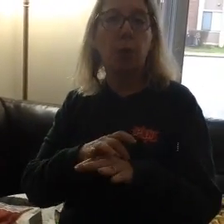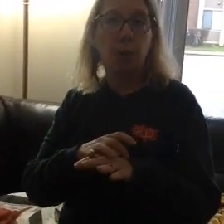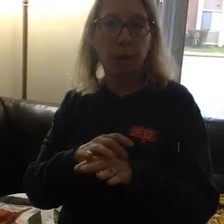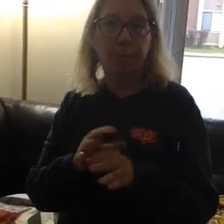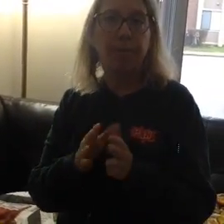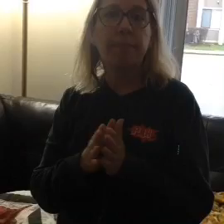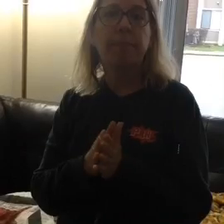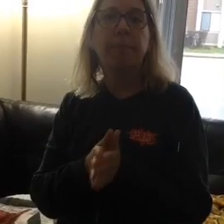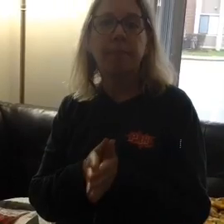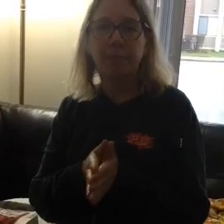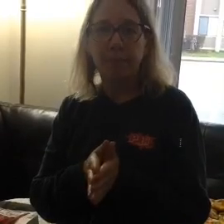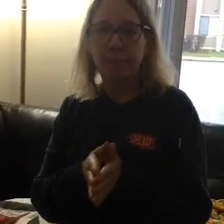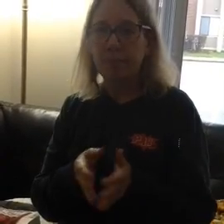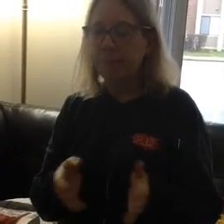world.